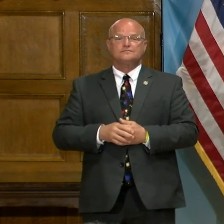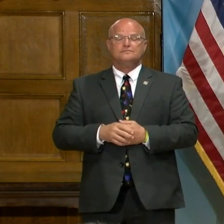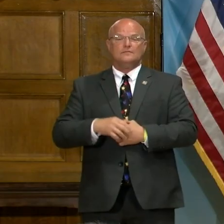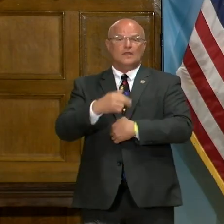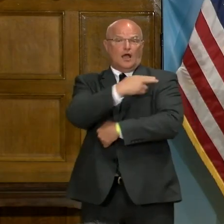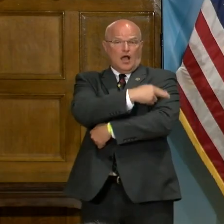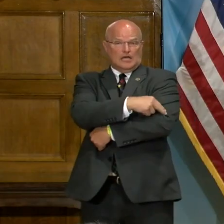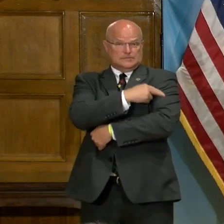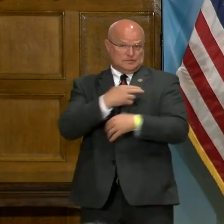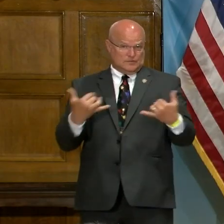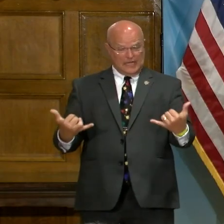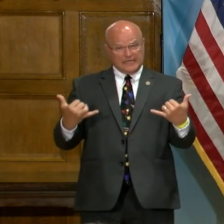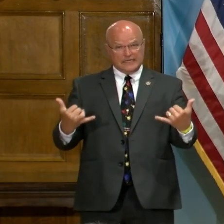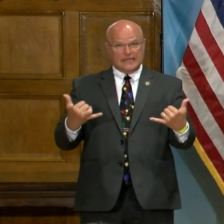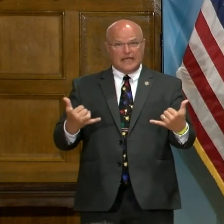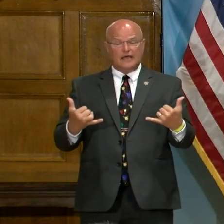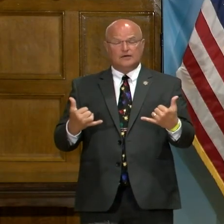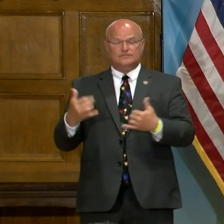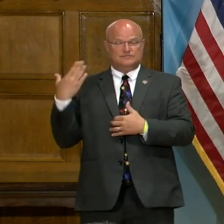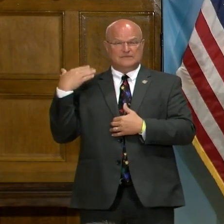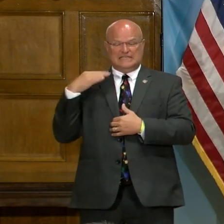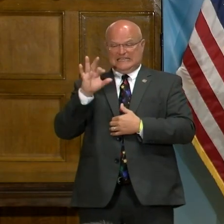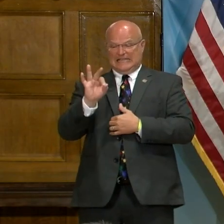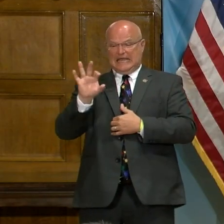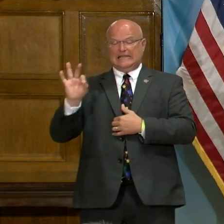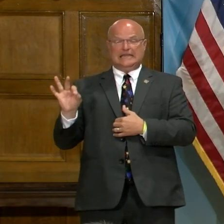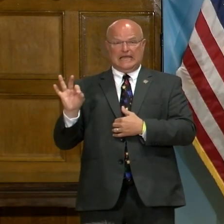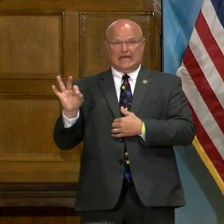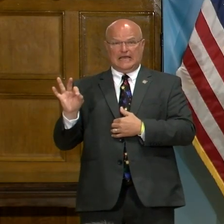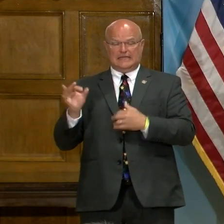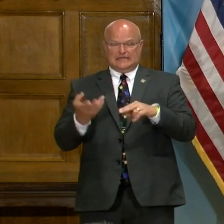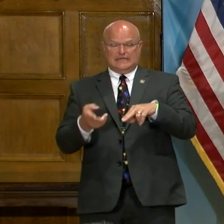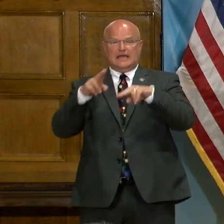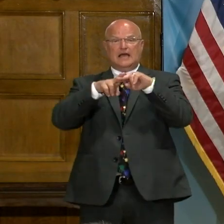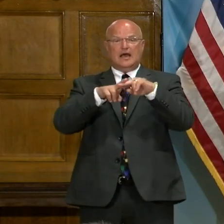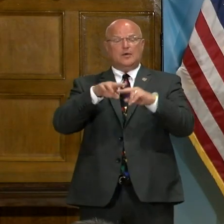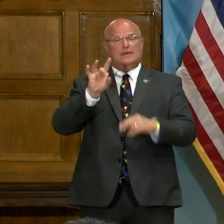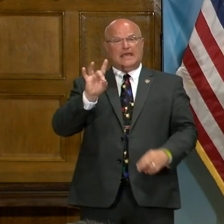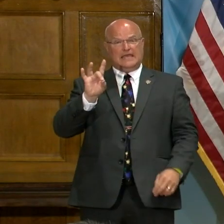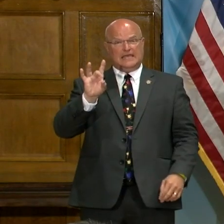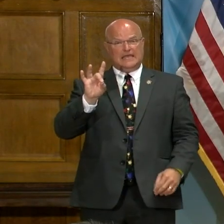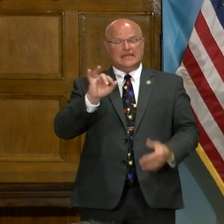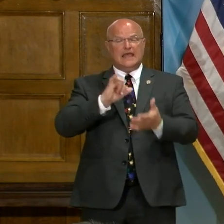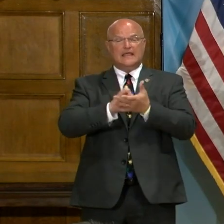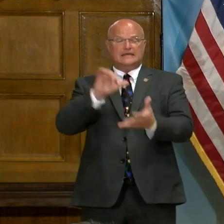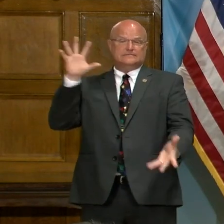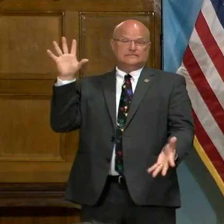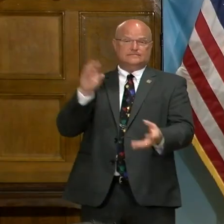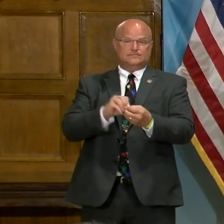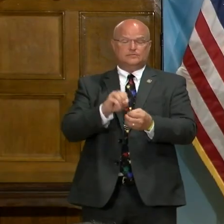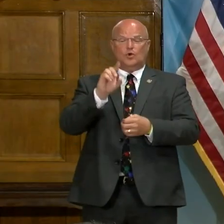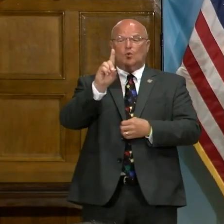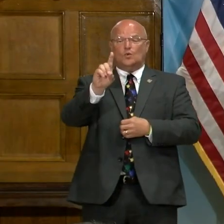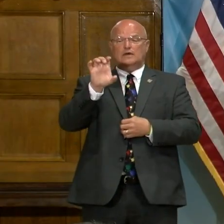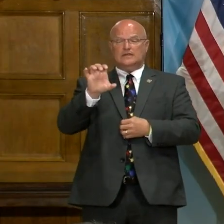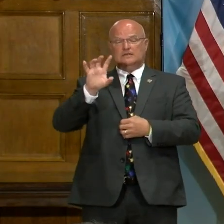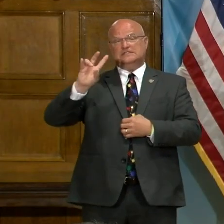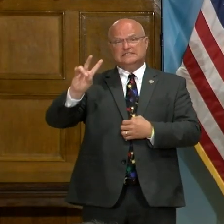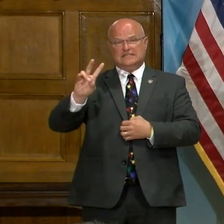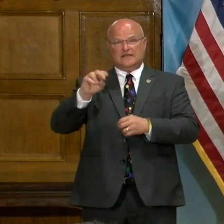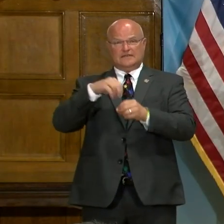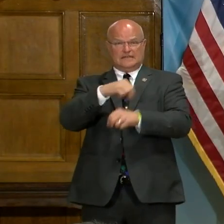Our hospitalizations were at 99 yesterday. They are up 8, and that brings us to